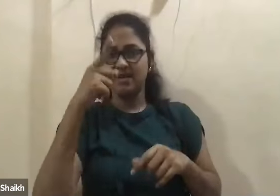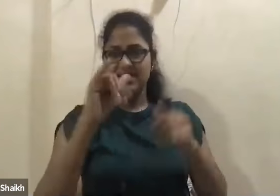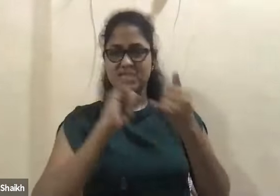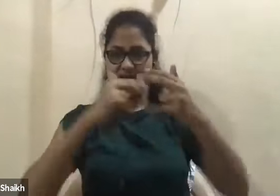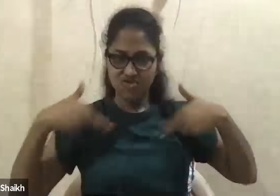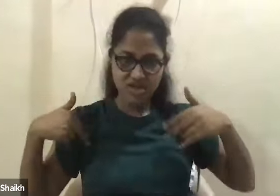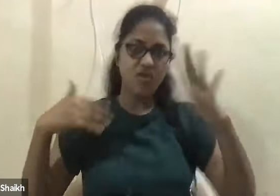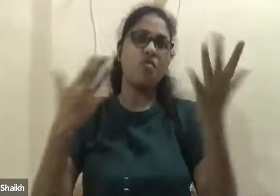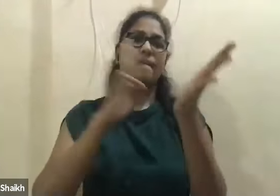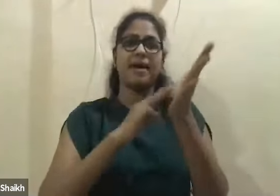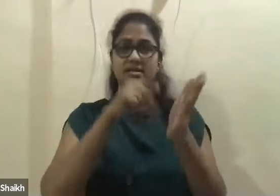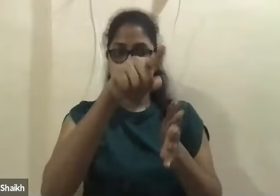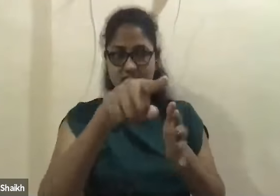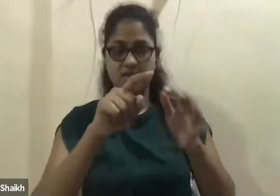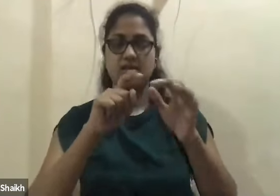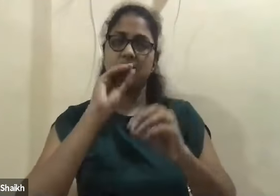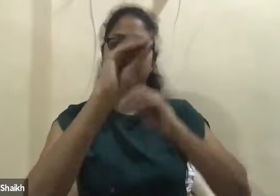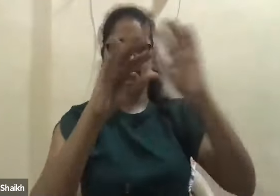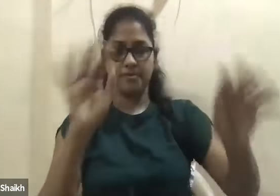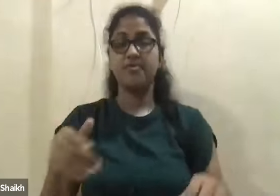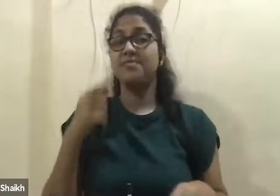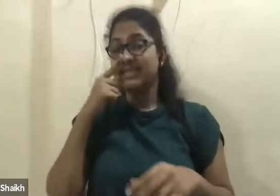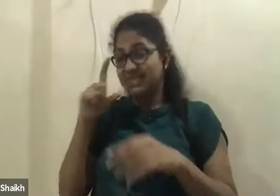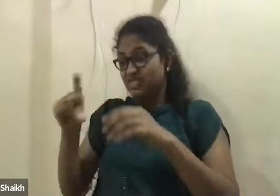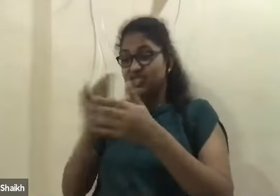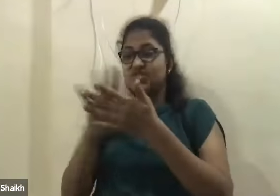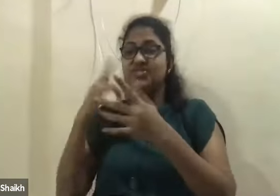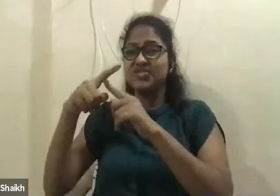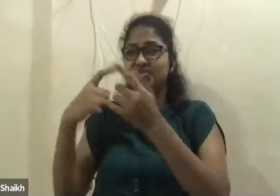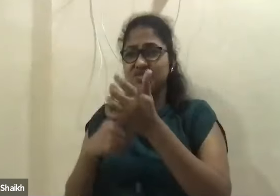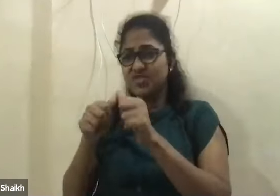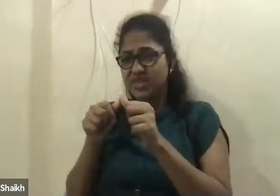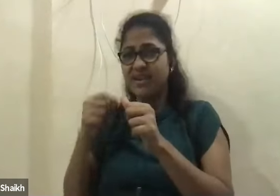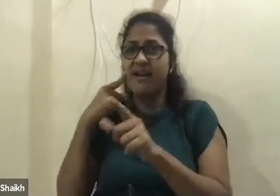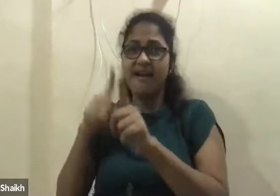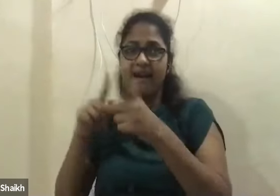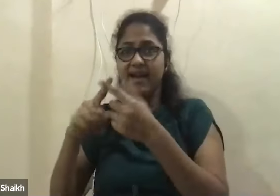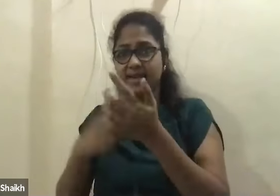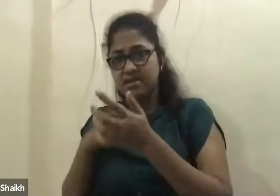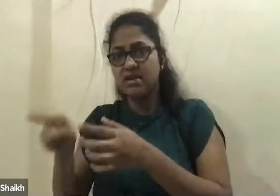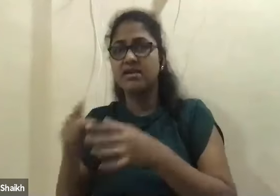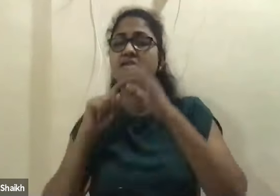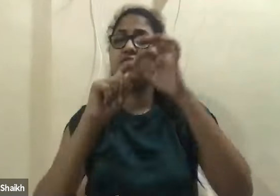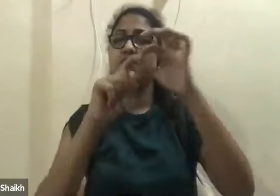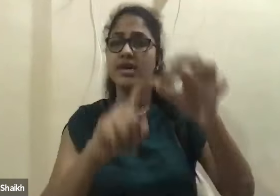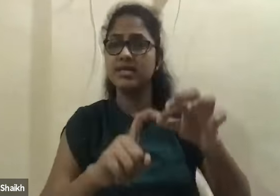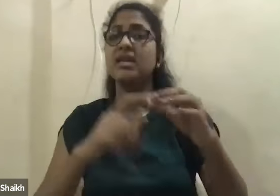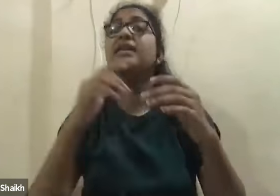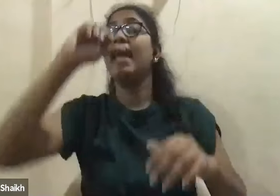Chitra Iyer is asking if they are dual citizens, does that? So long as they are citizens of India, they can be